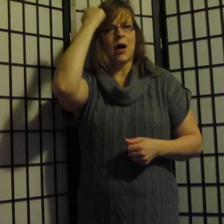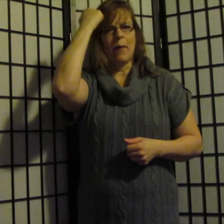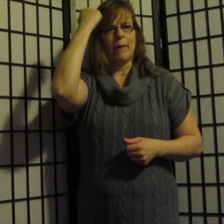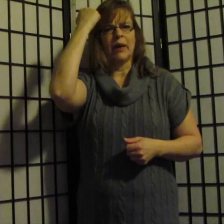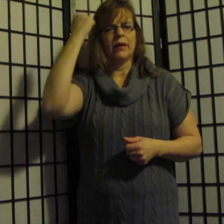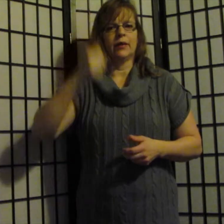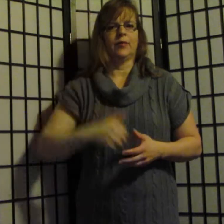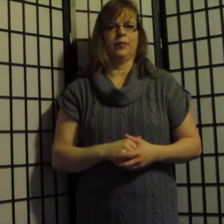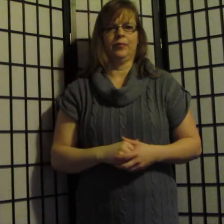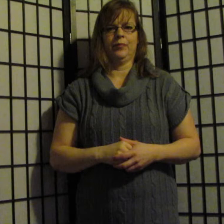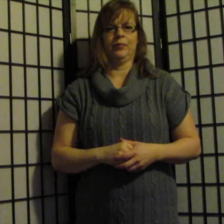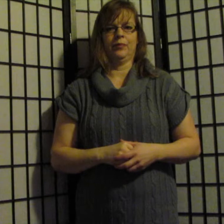Dumb.